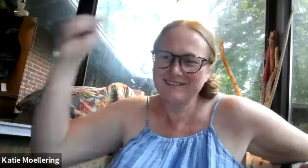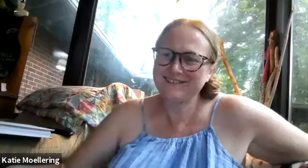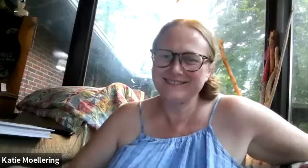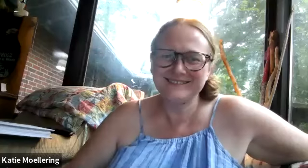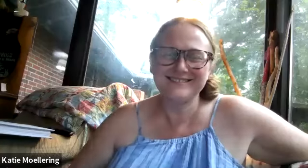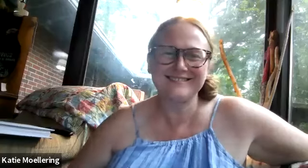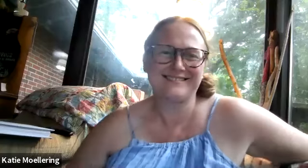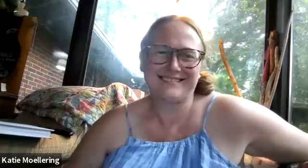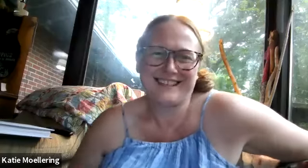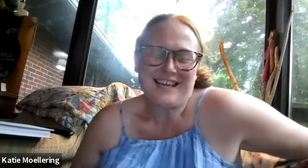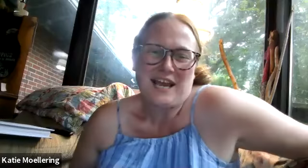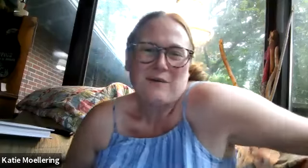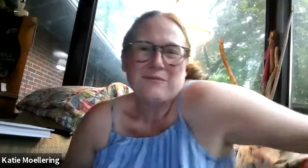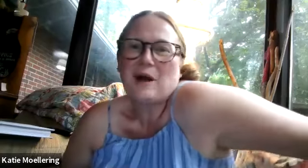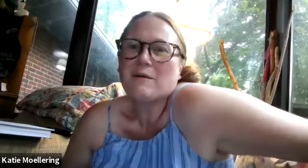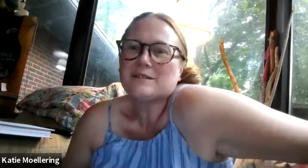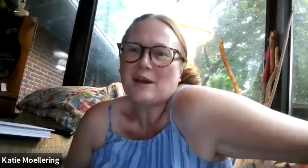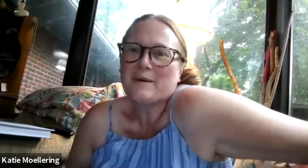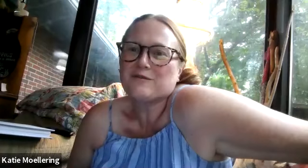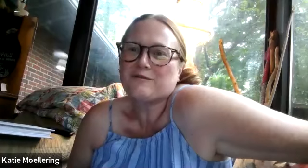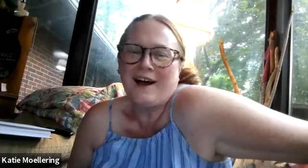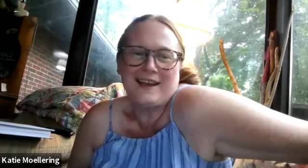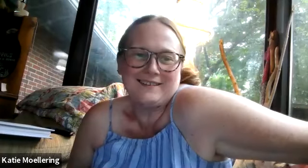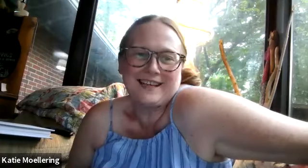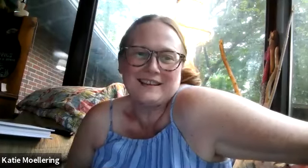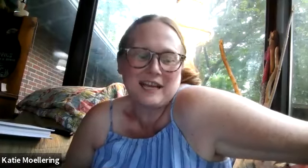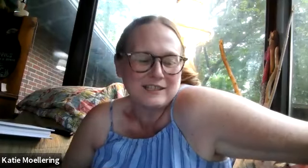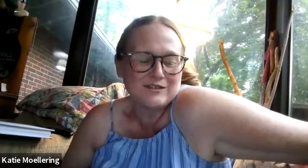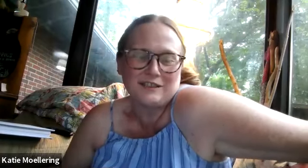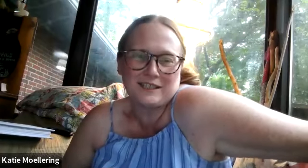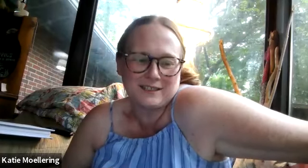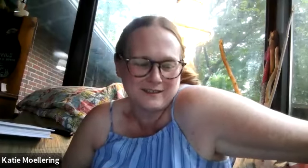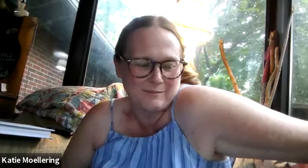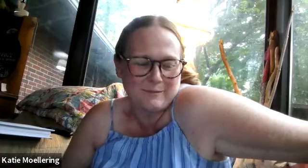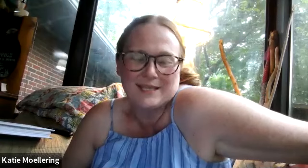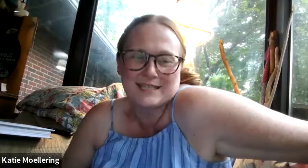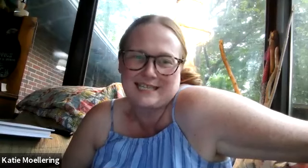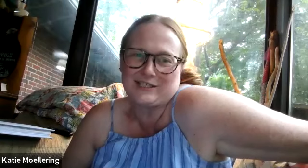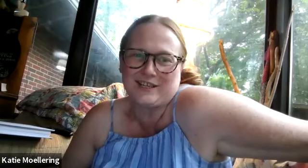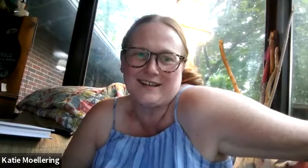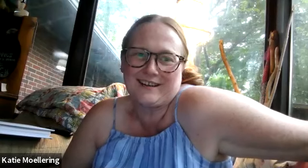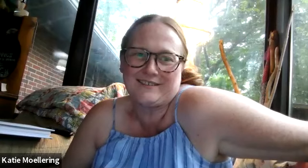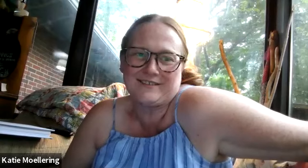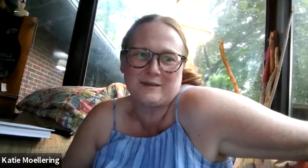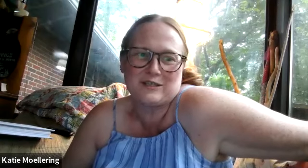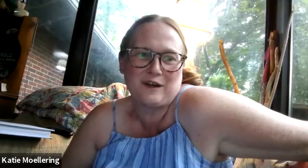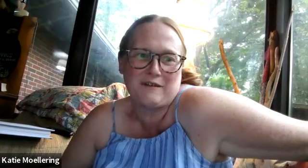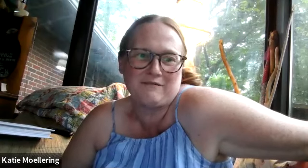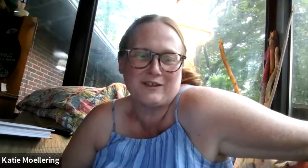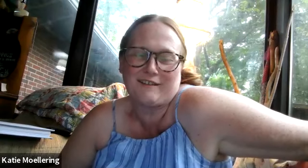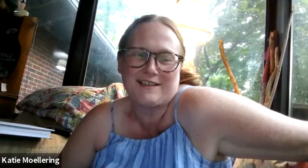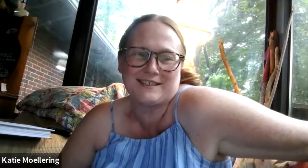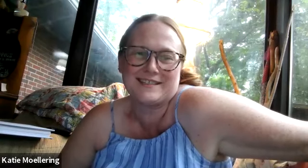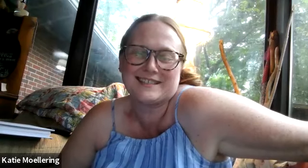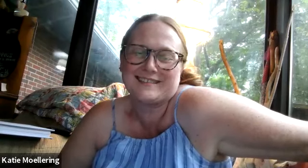good. Oh. Well, y'all were so much fun. And thank you, Jillian. You're the best teacher. I have so much fun with your